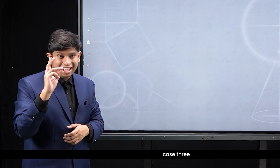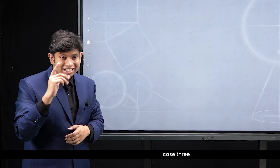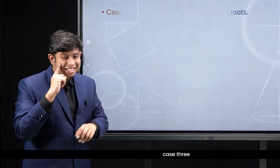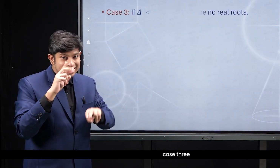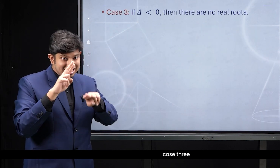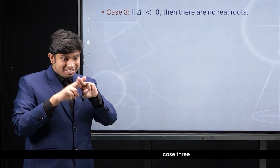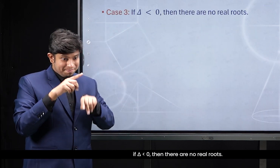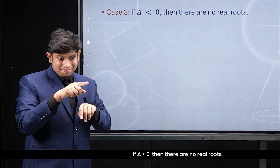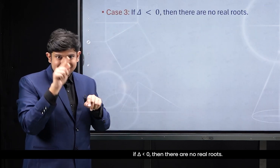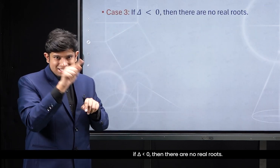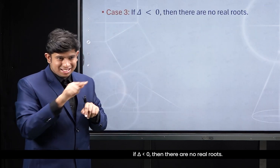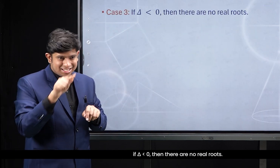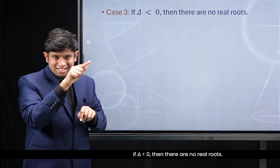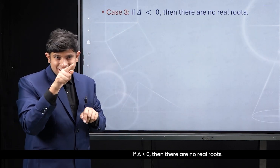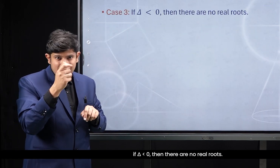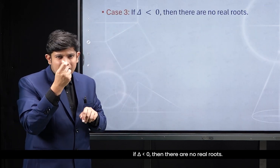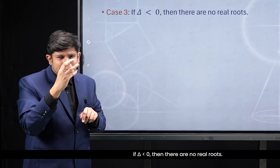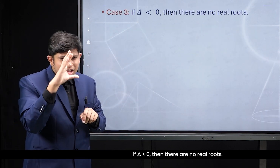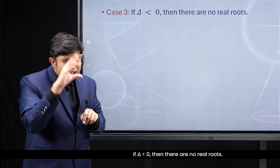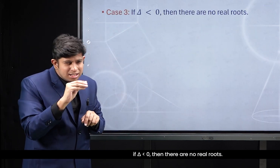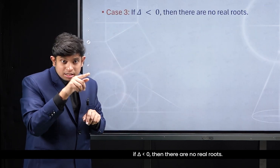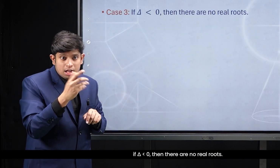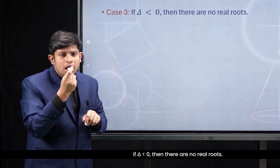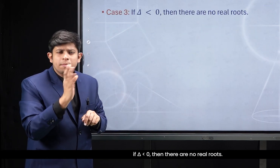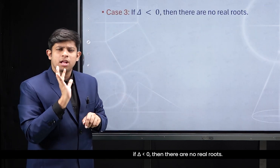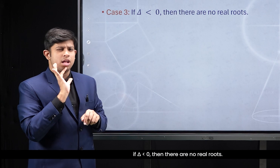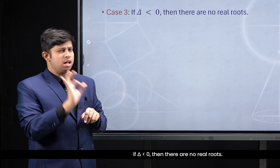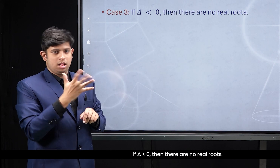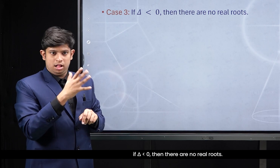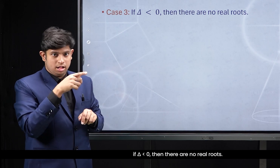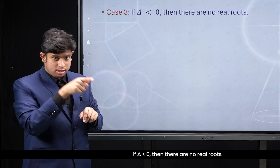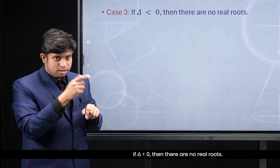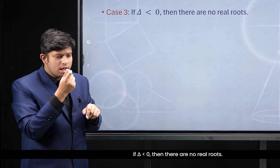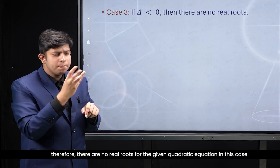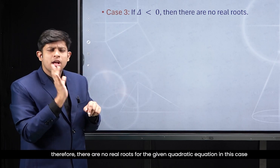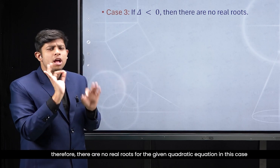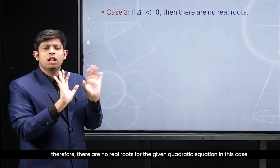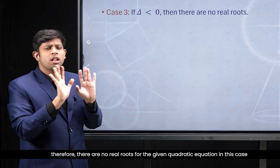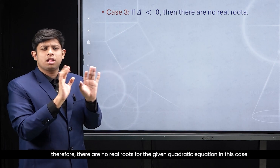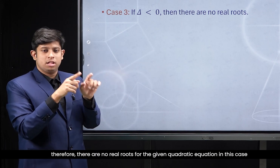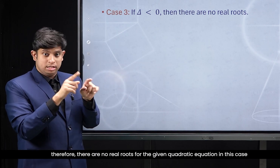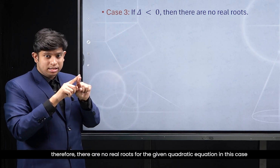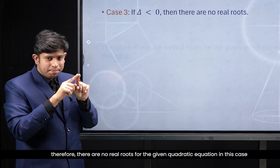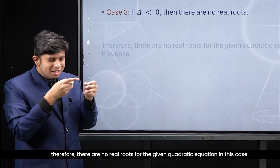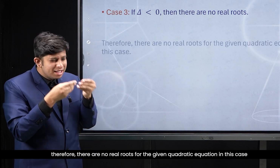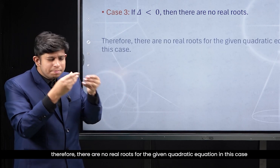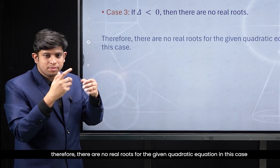Case 3. If delta is less than 0, then there are no real roots. Therefore, there